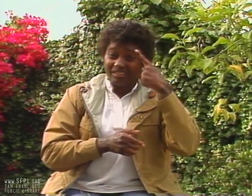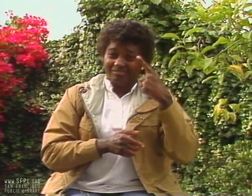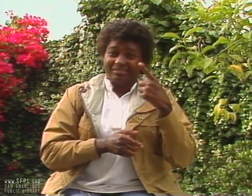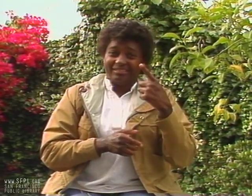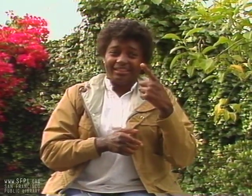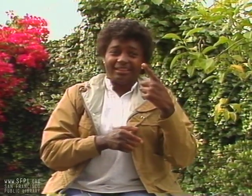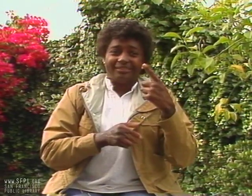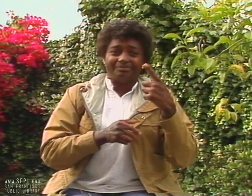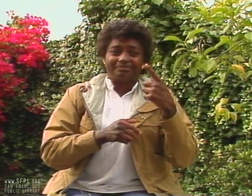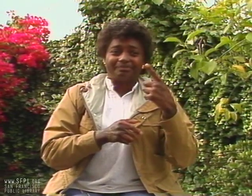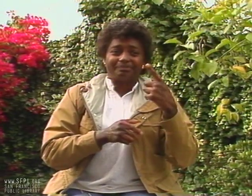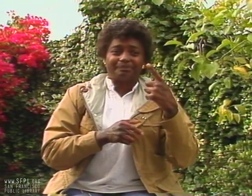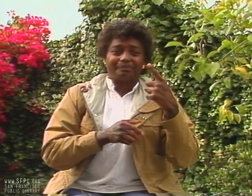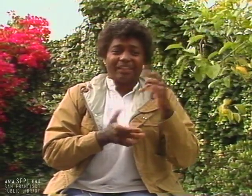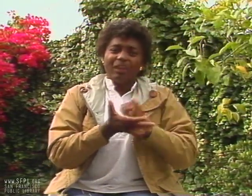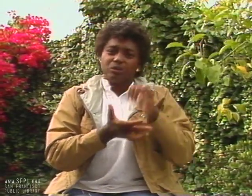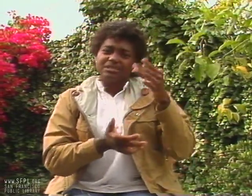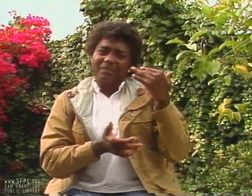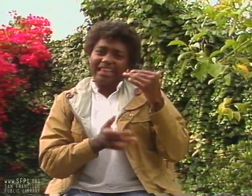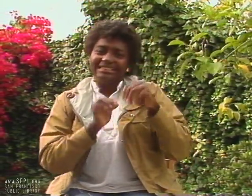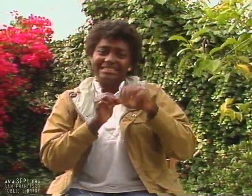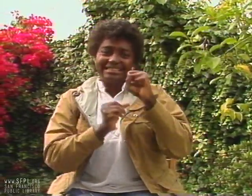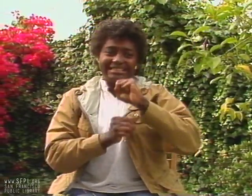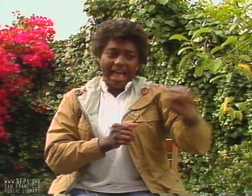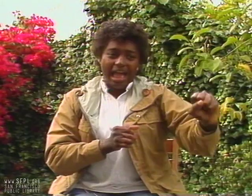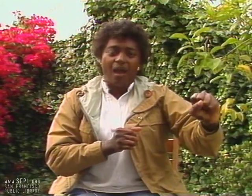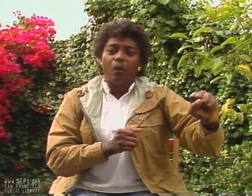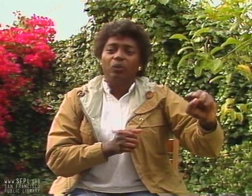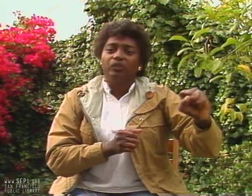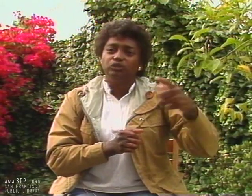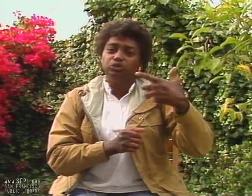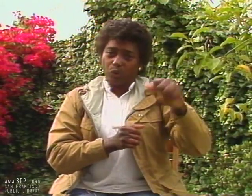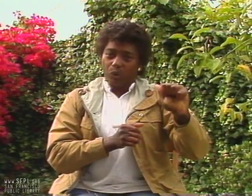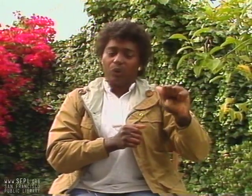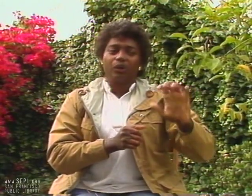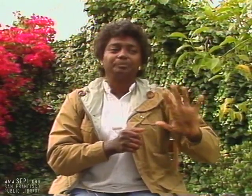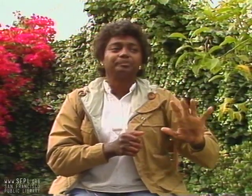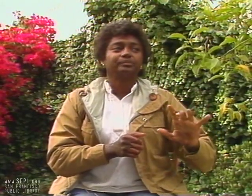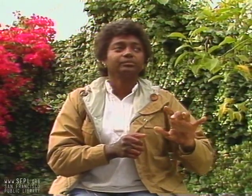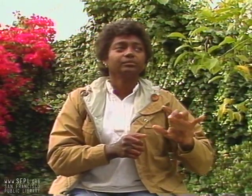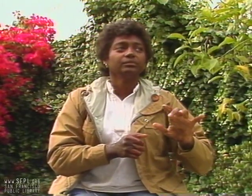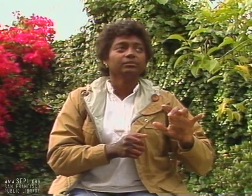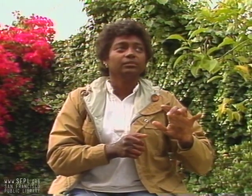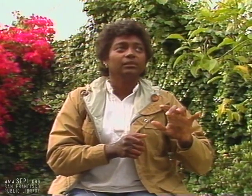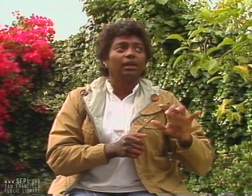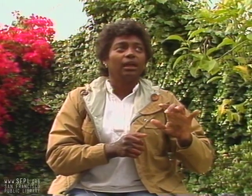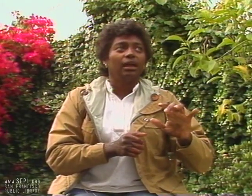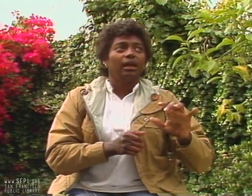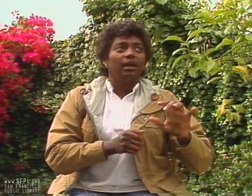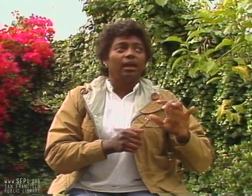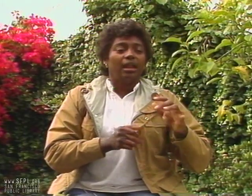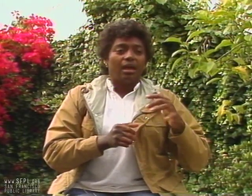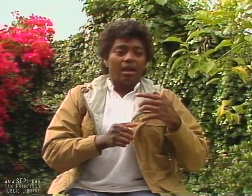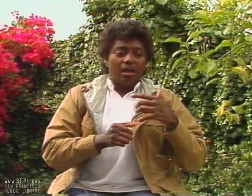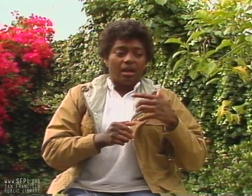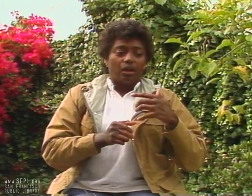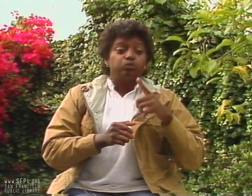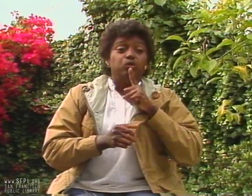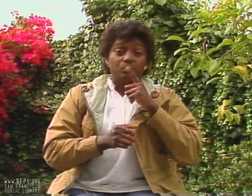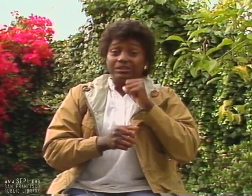This all happened back in the South, in Georgia. Unlike the black deaf school, where I'd lived in the